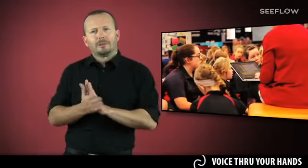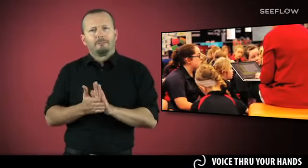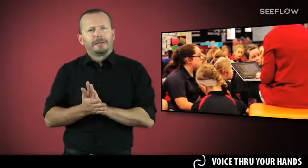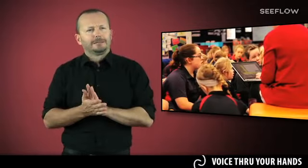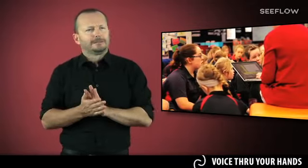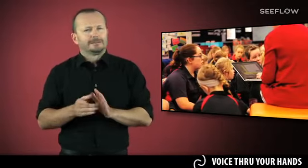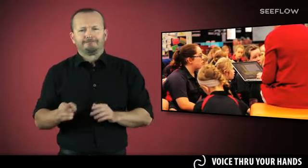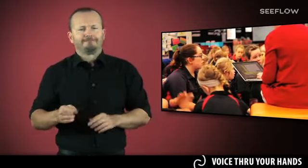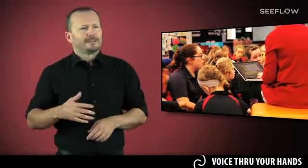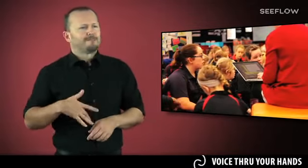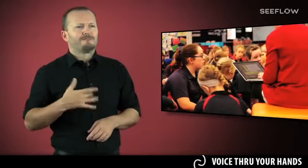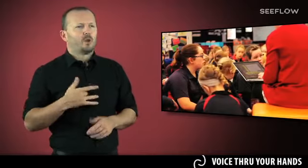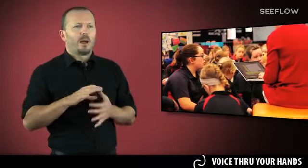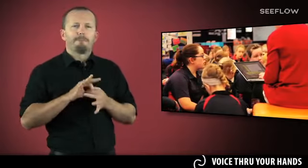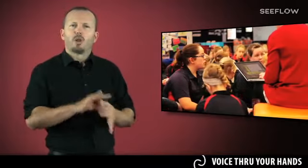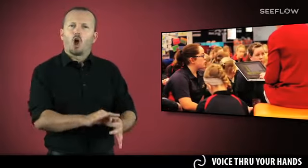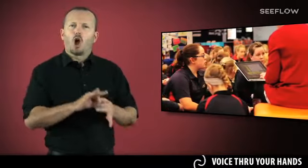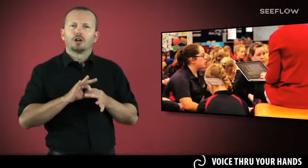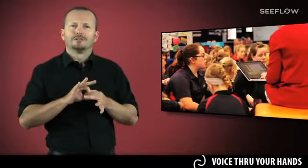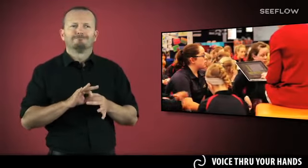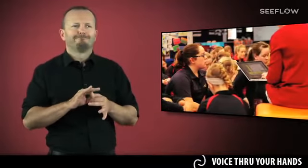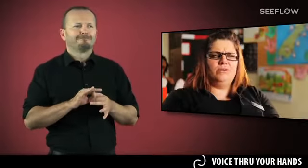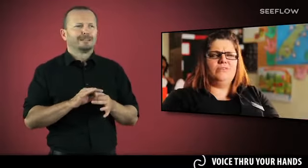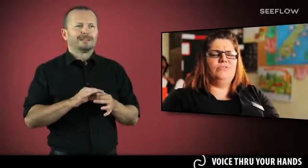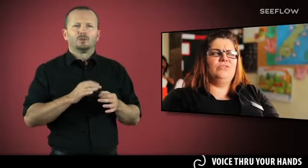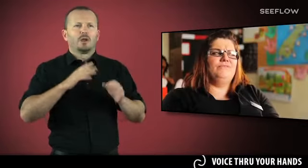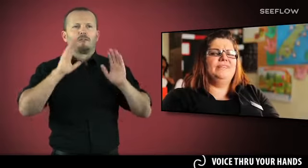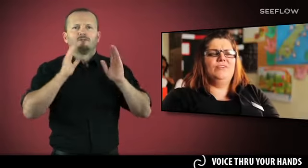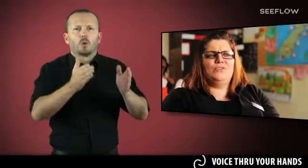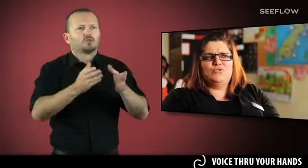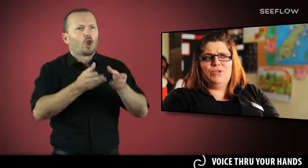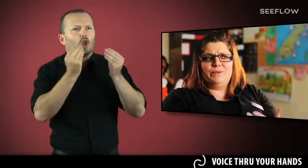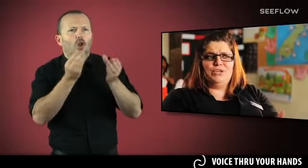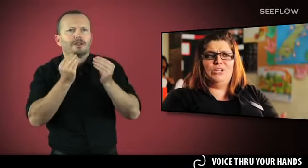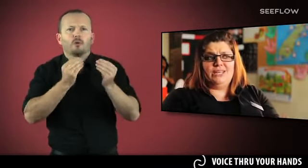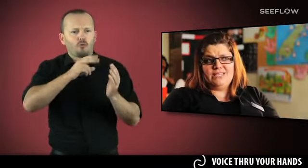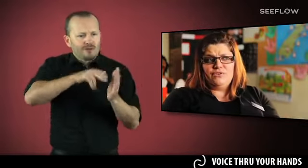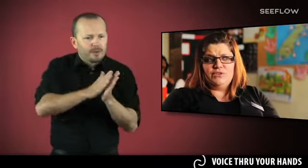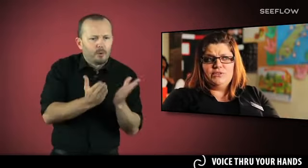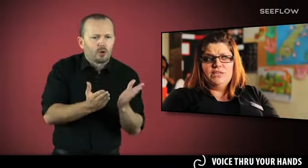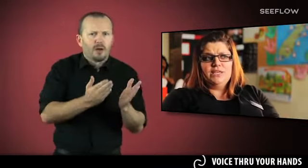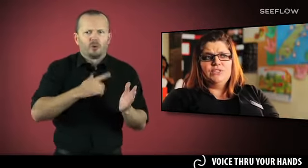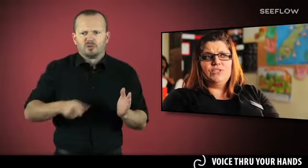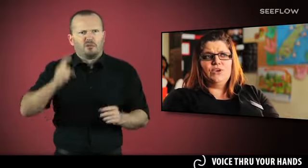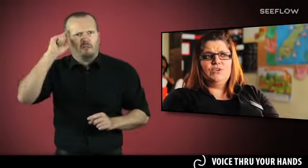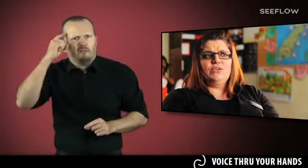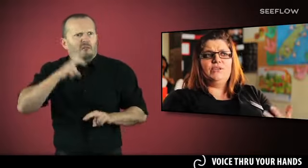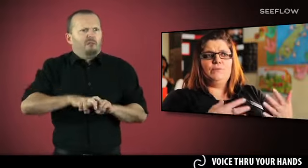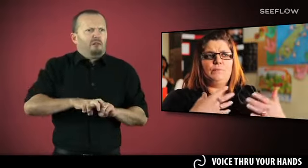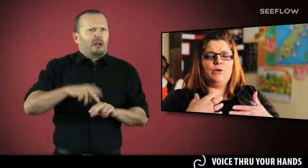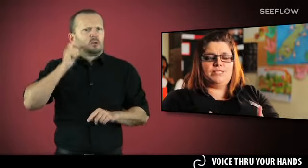sit down and learn how to read a book, because you're too busy sitting there going, oh gosh, I really need to go to the toilet, but I don't know how to tell you.